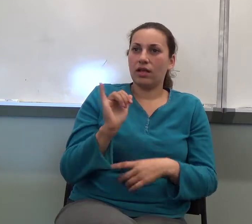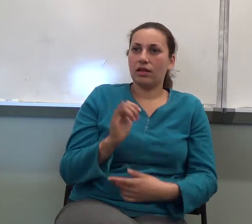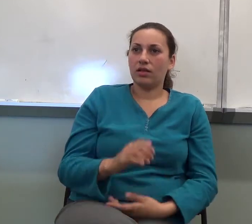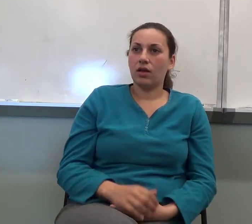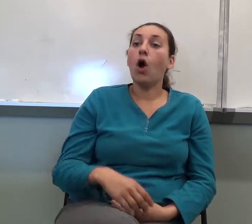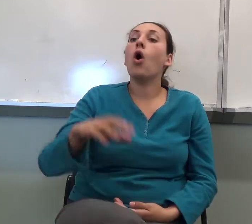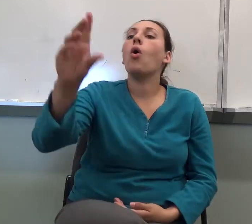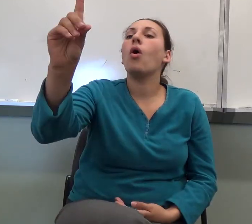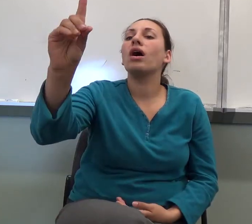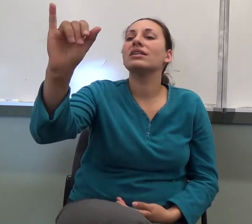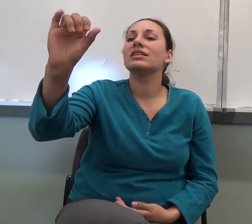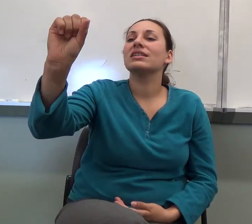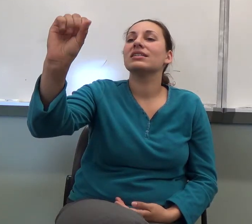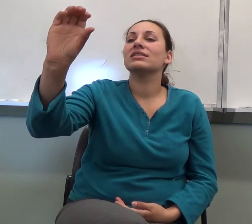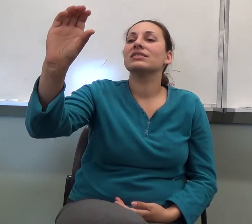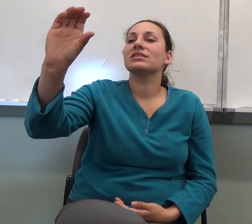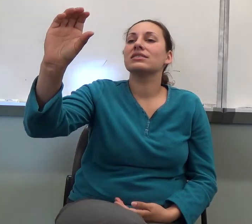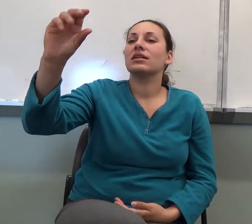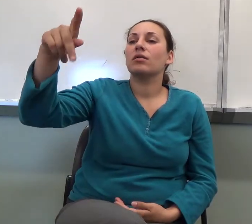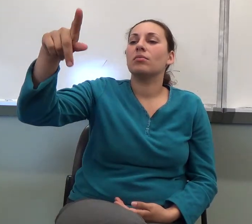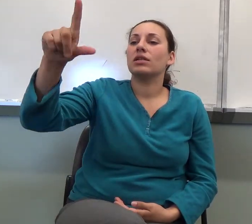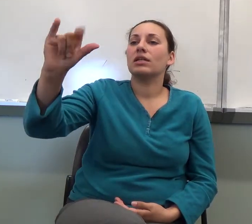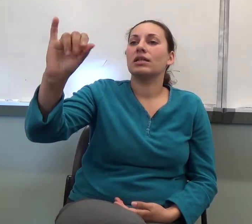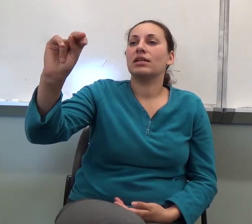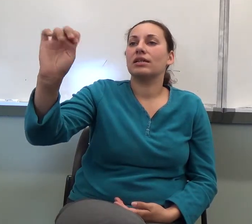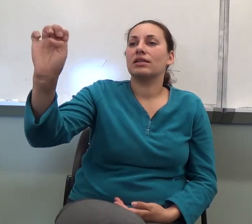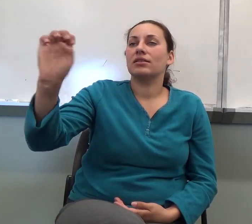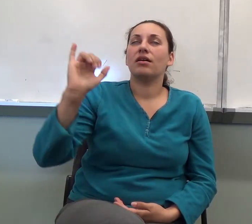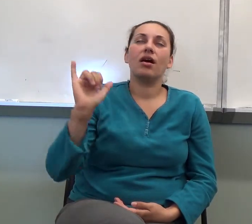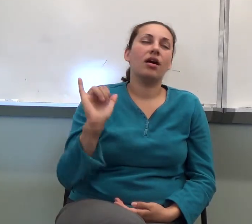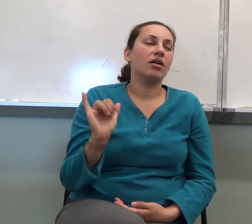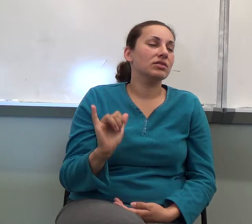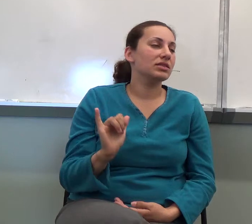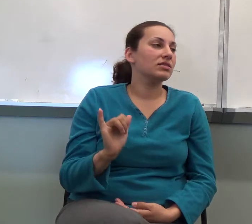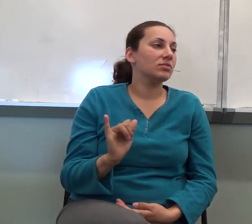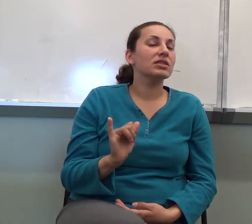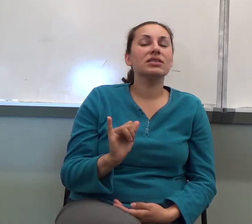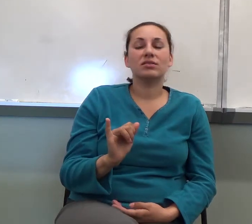packets. Packets cost money to make, right? So that's why it costs more to get them in packets.